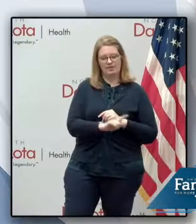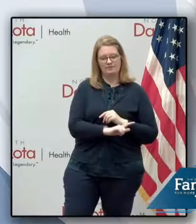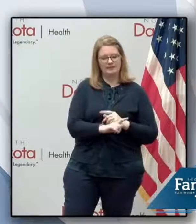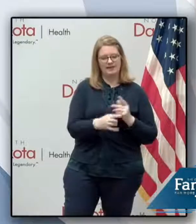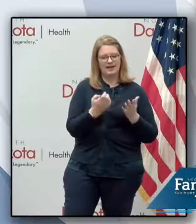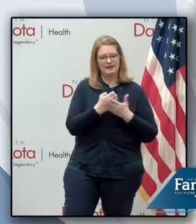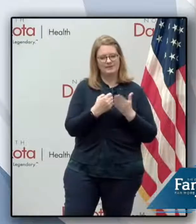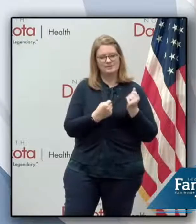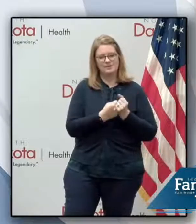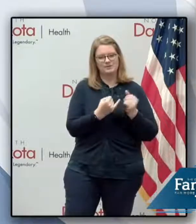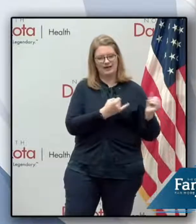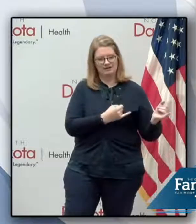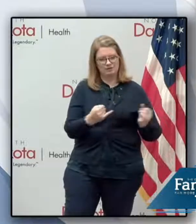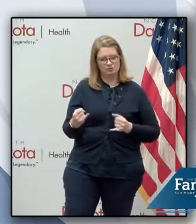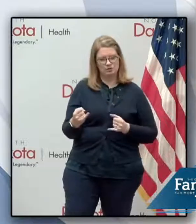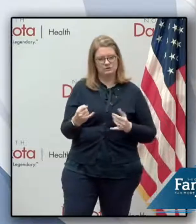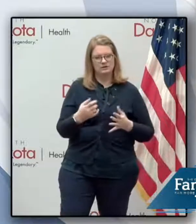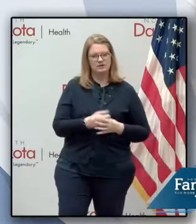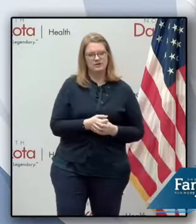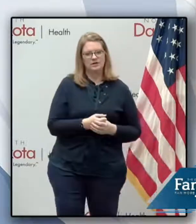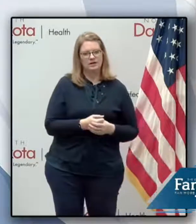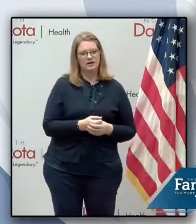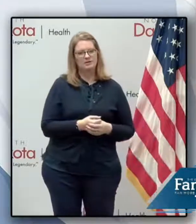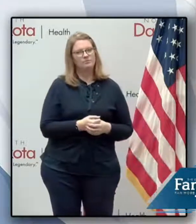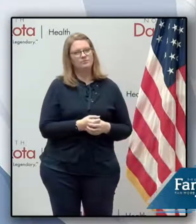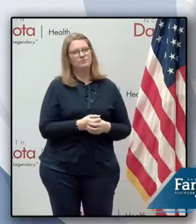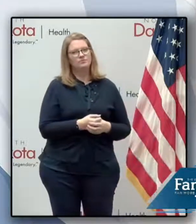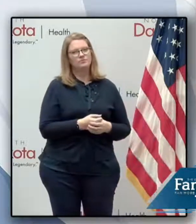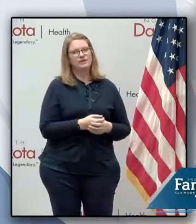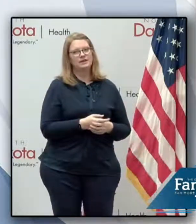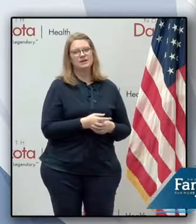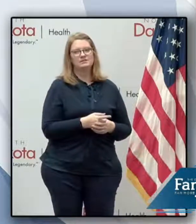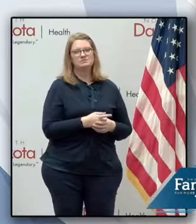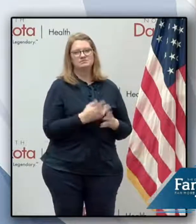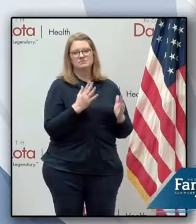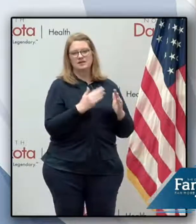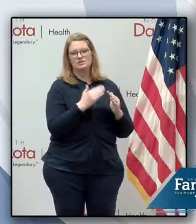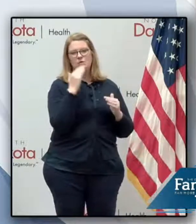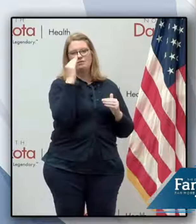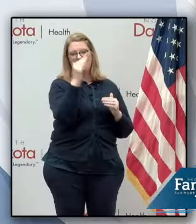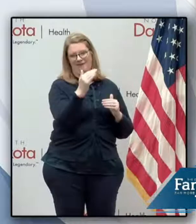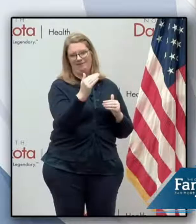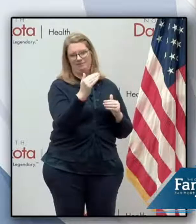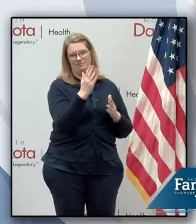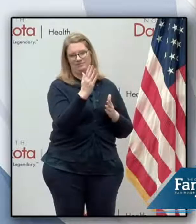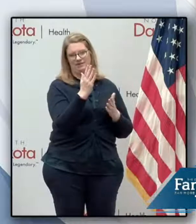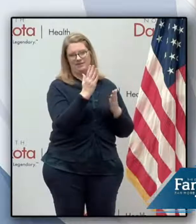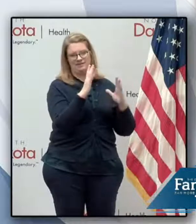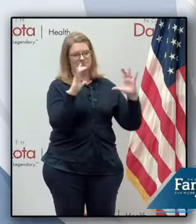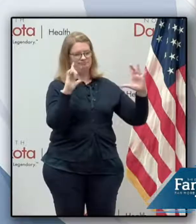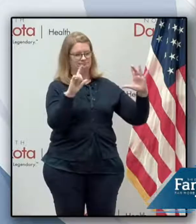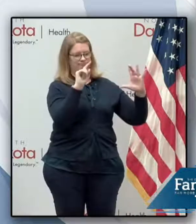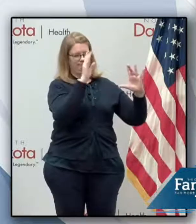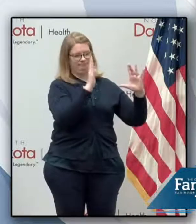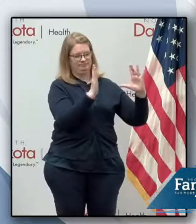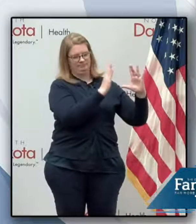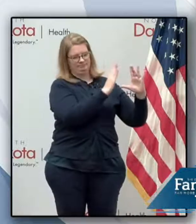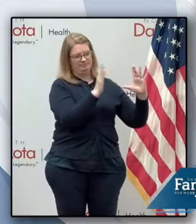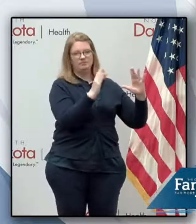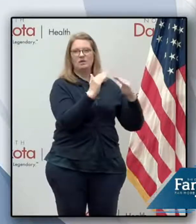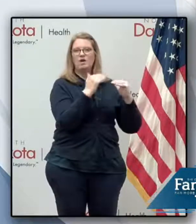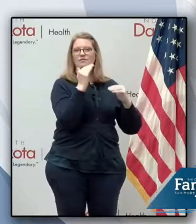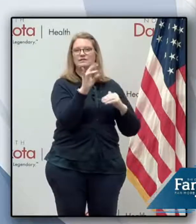individuals. These are represent well over half of the pie chart here. So you're talking about close to $700